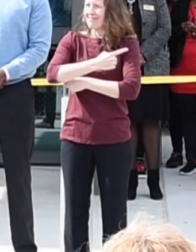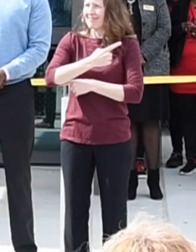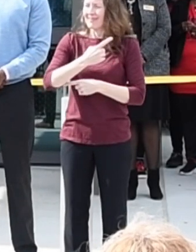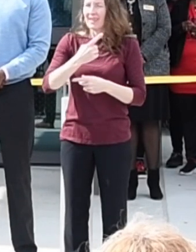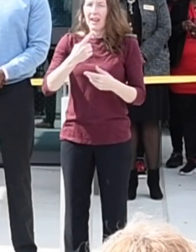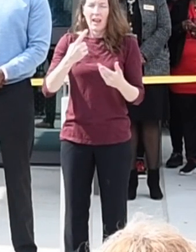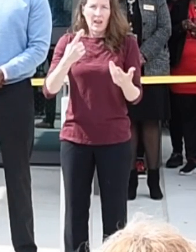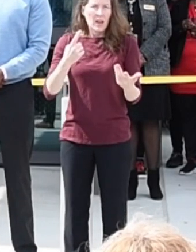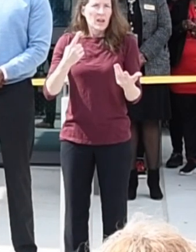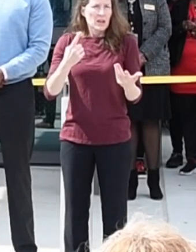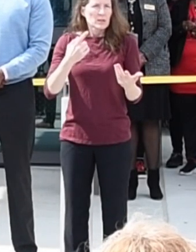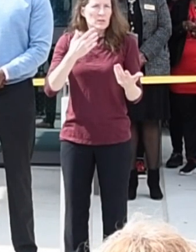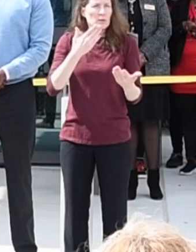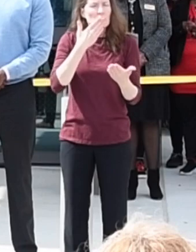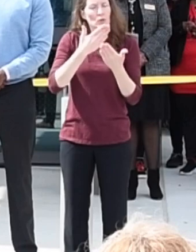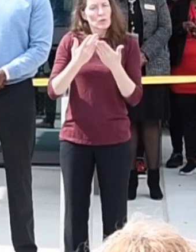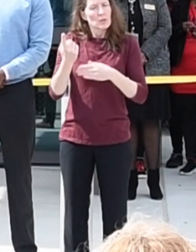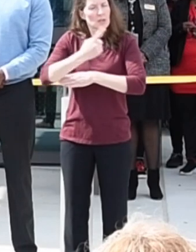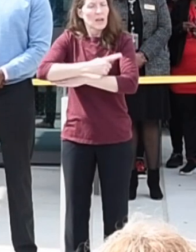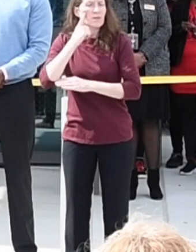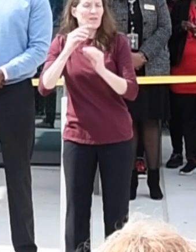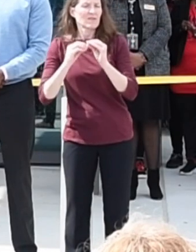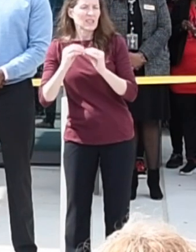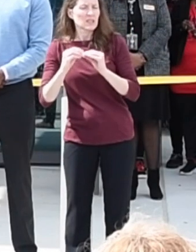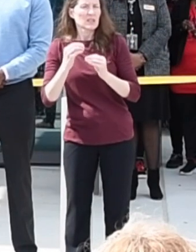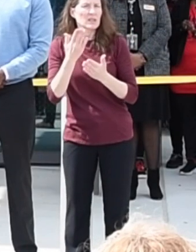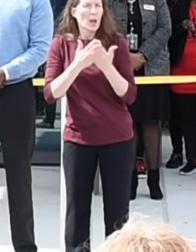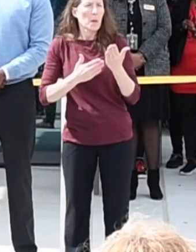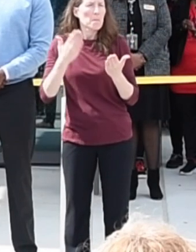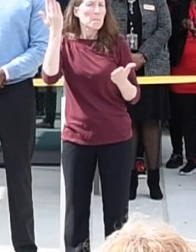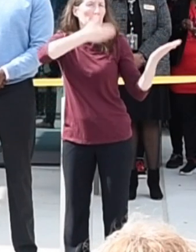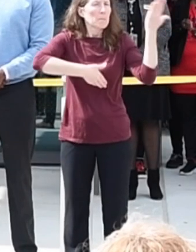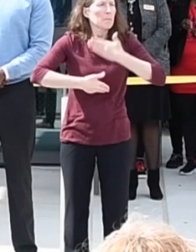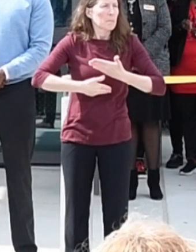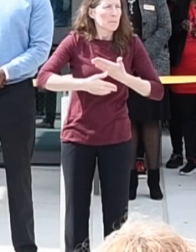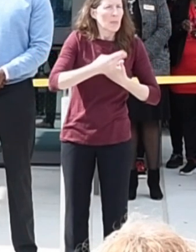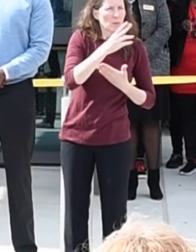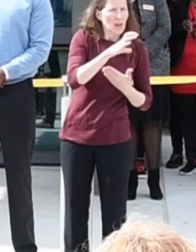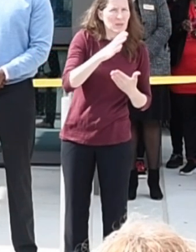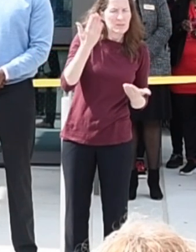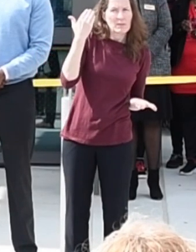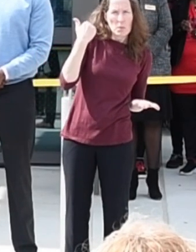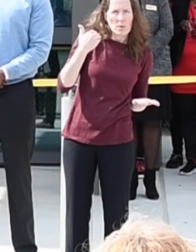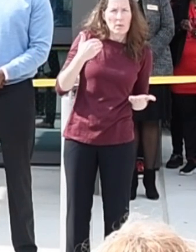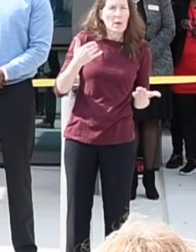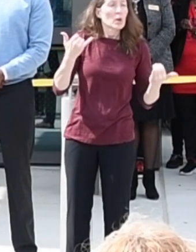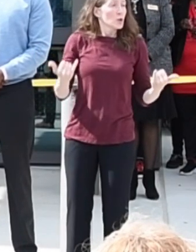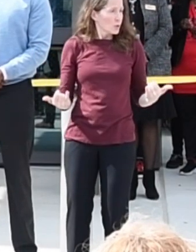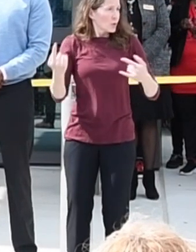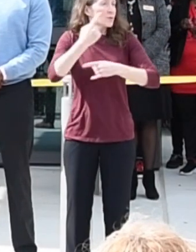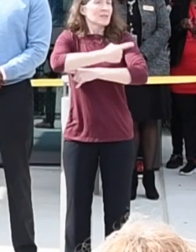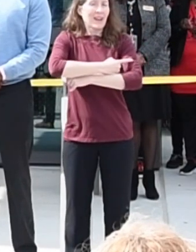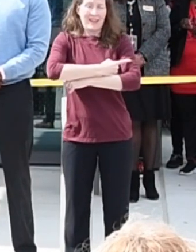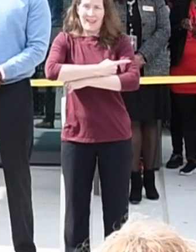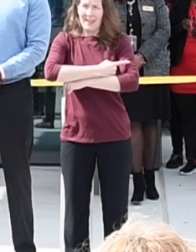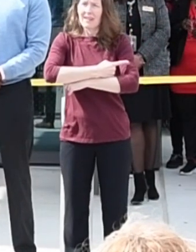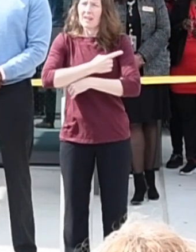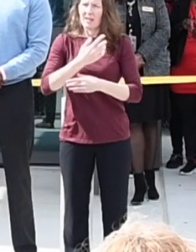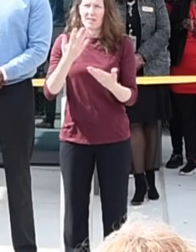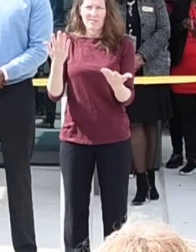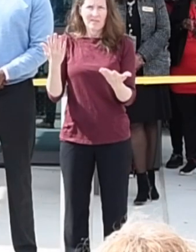few wrongs that have been gone on too long in our county. Today is a day where our seniors in Howard